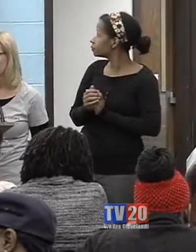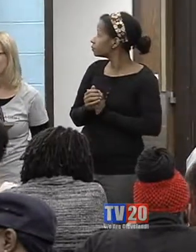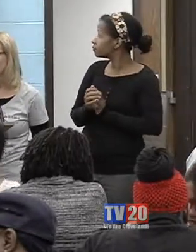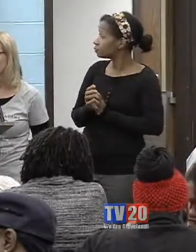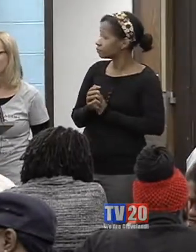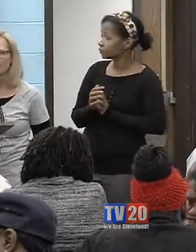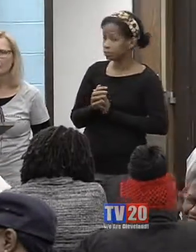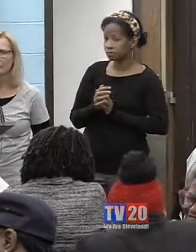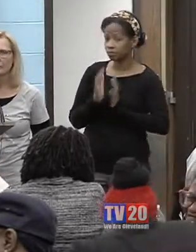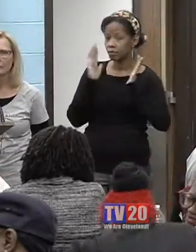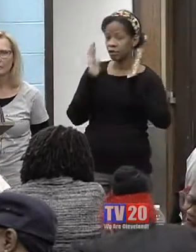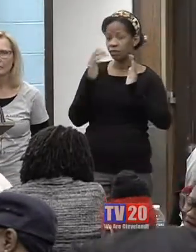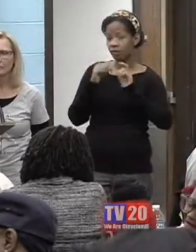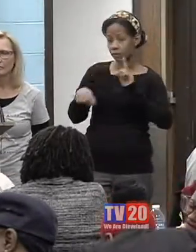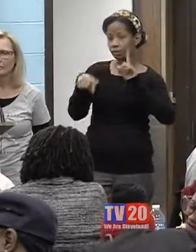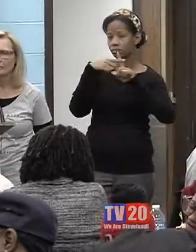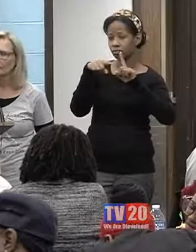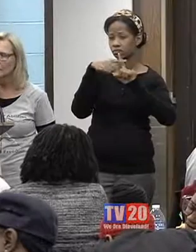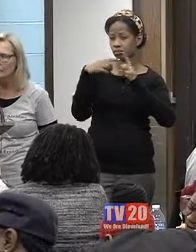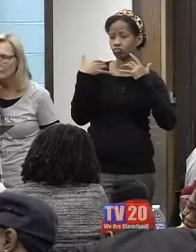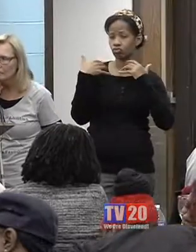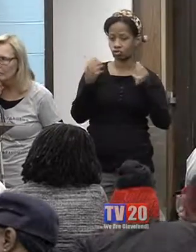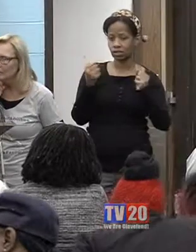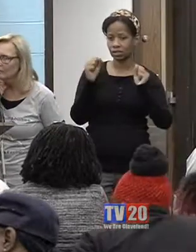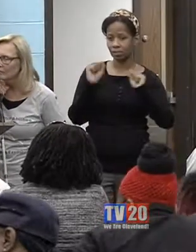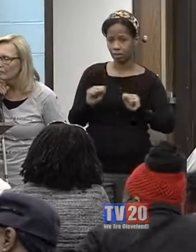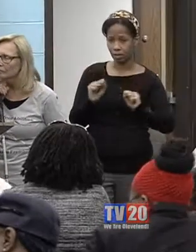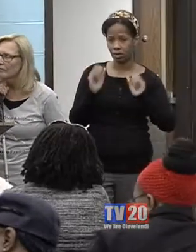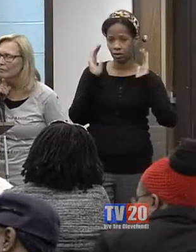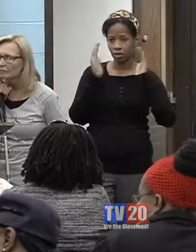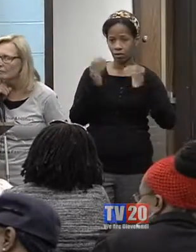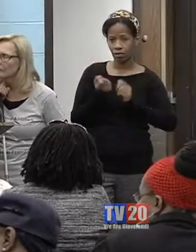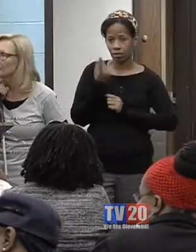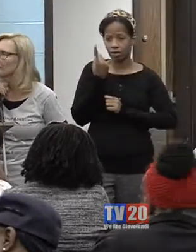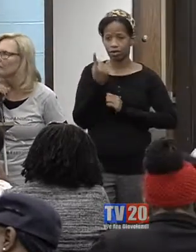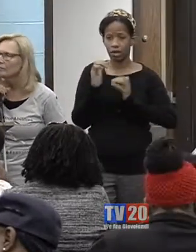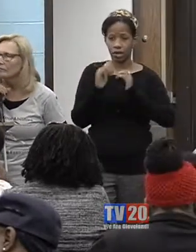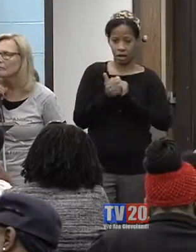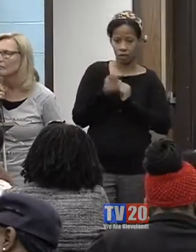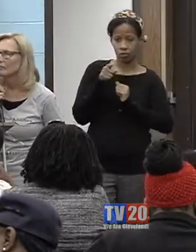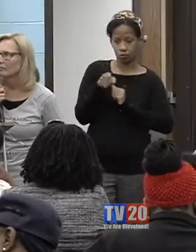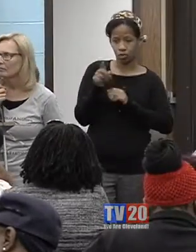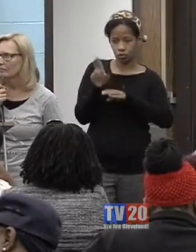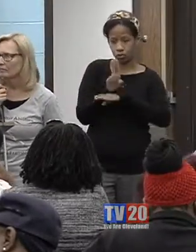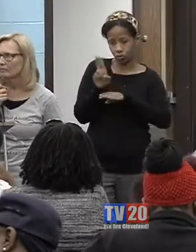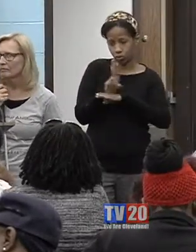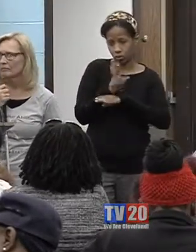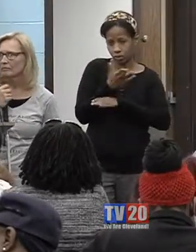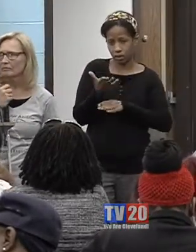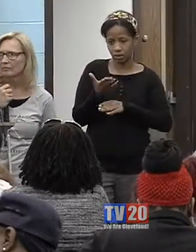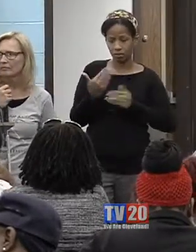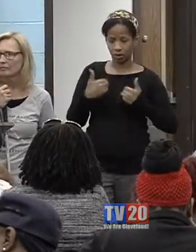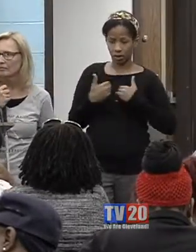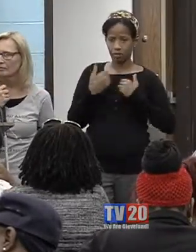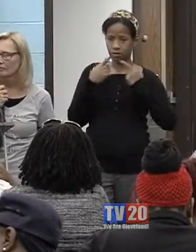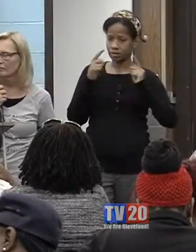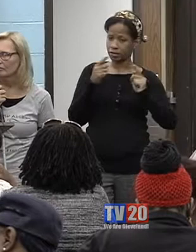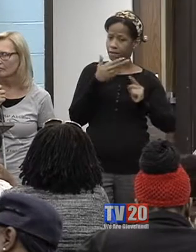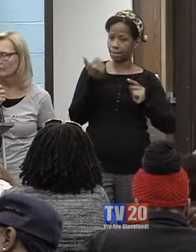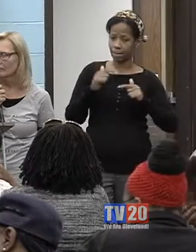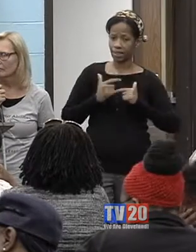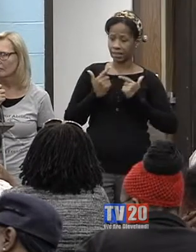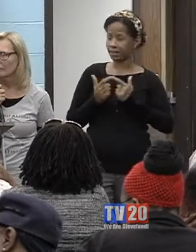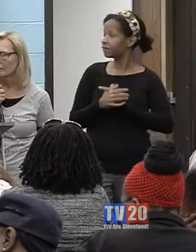So focus on your strengths and abilities. Understand how to use the things you have to achieve a better